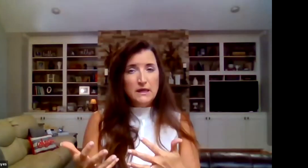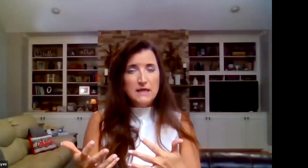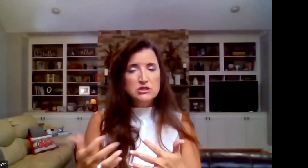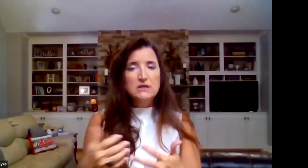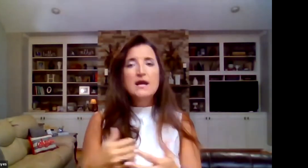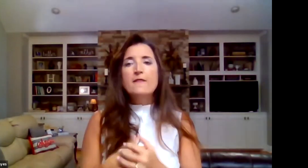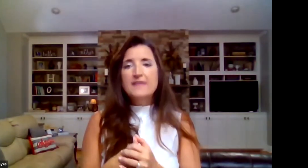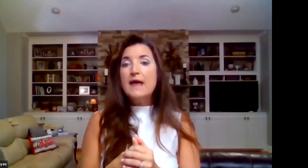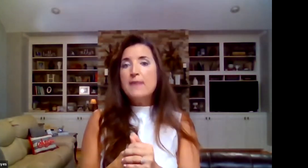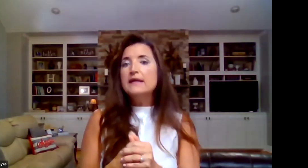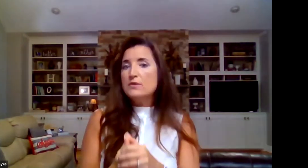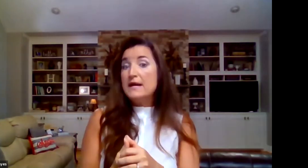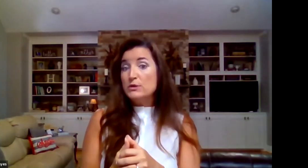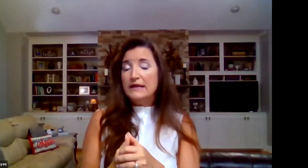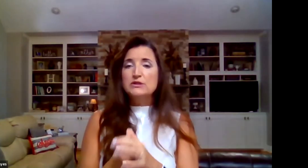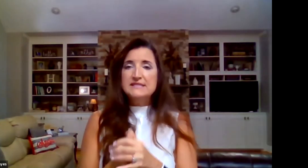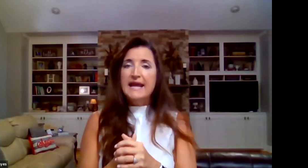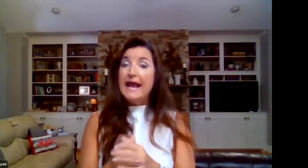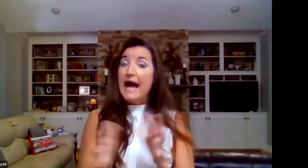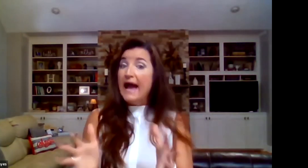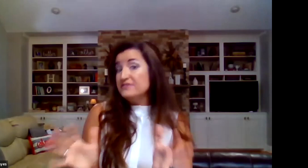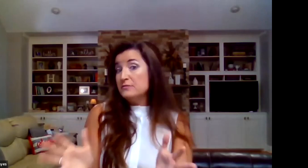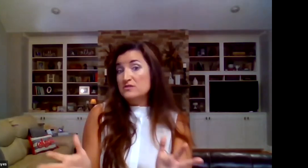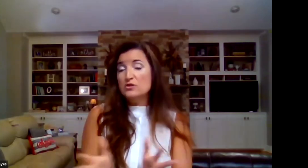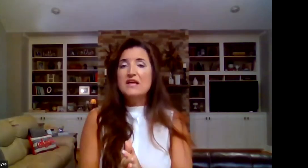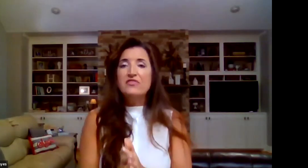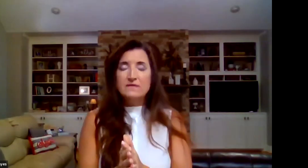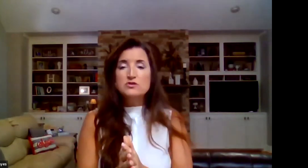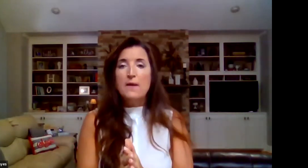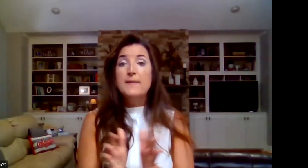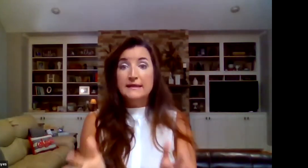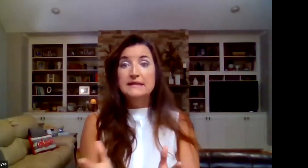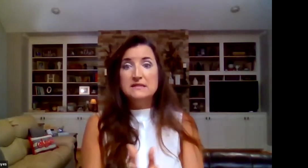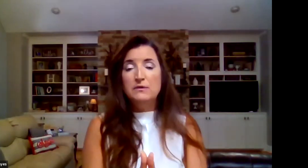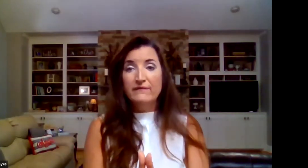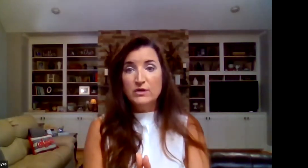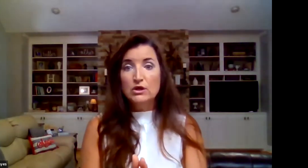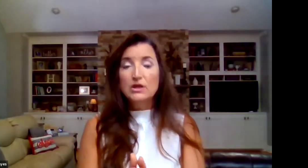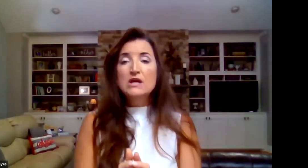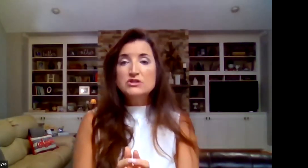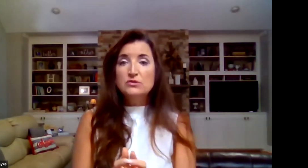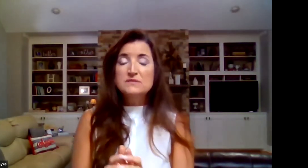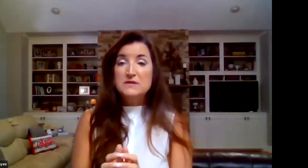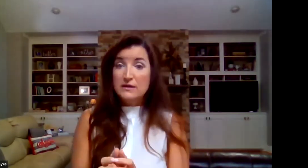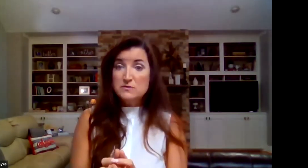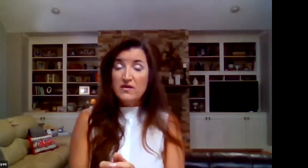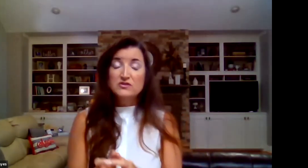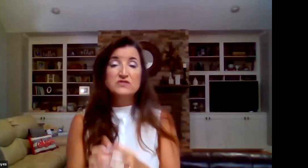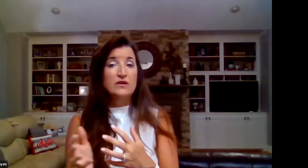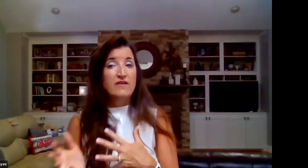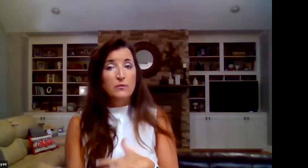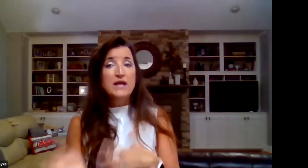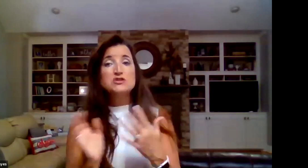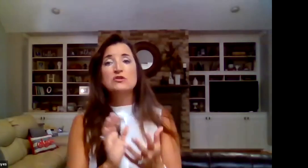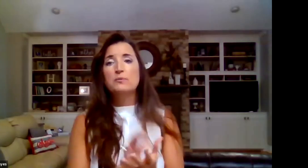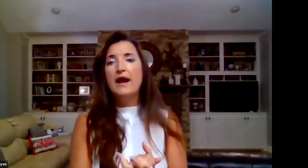gestural communication, then I might go to my director and say, hey, I have some concerns. I think this child might need to be referred to a speech language